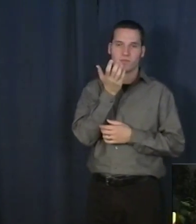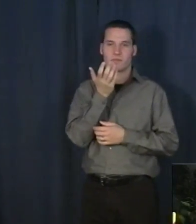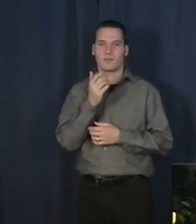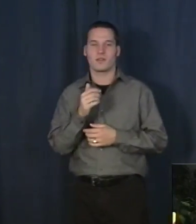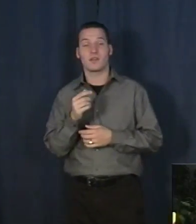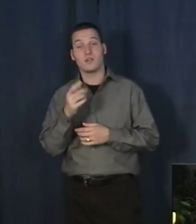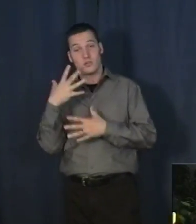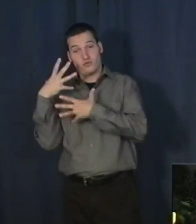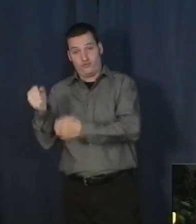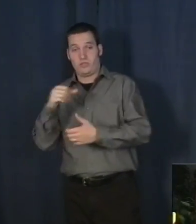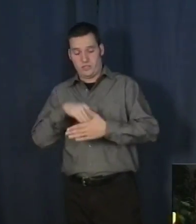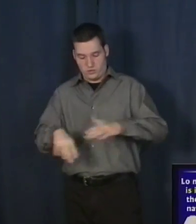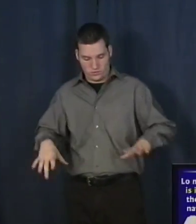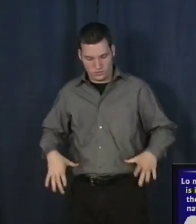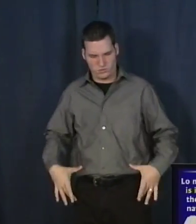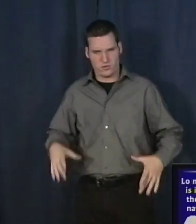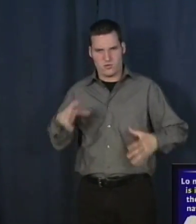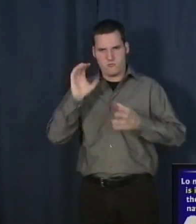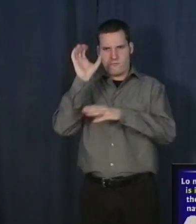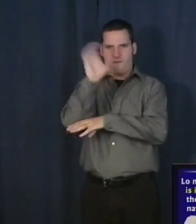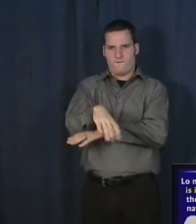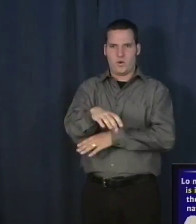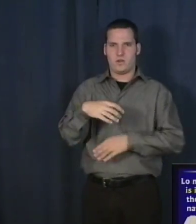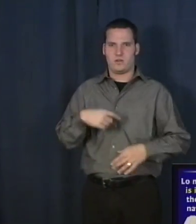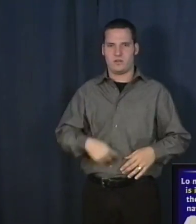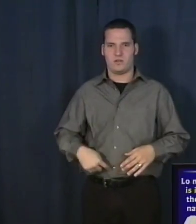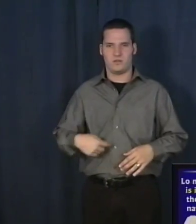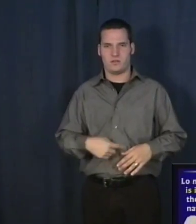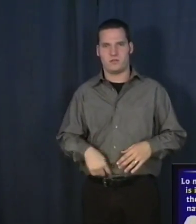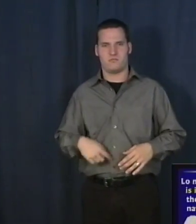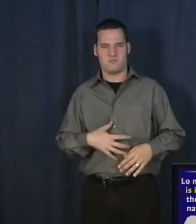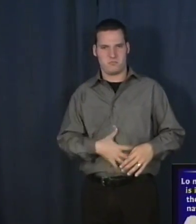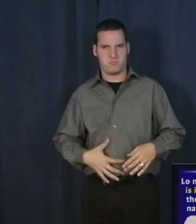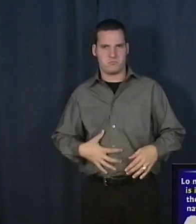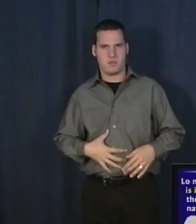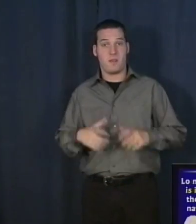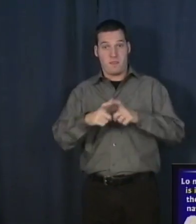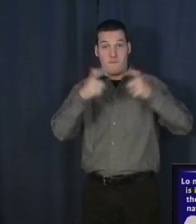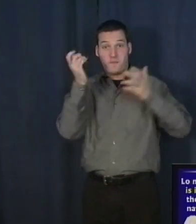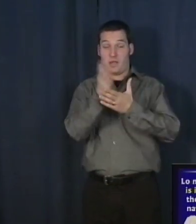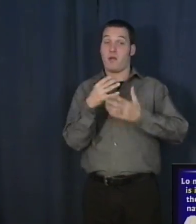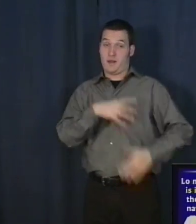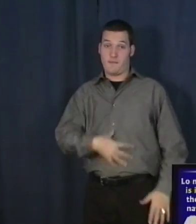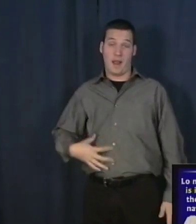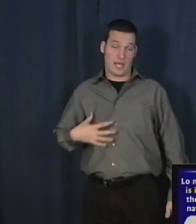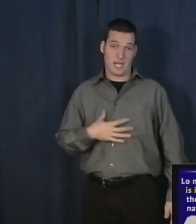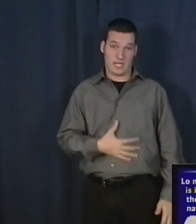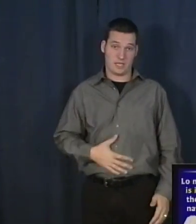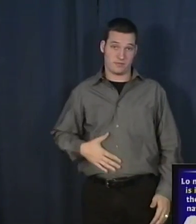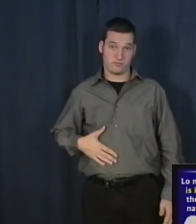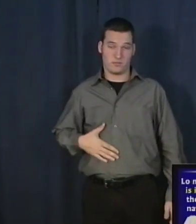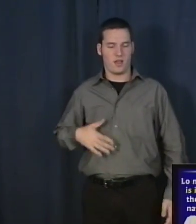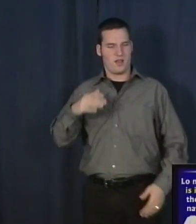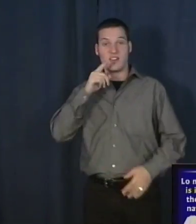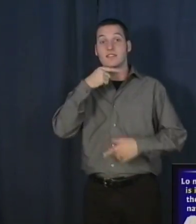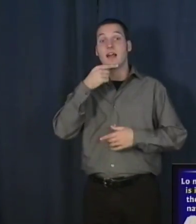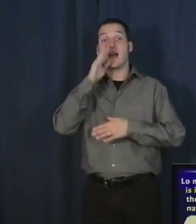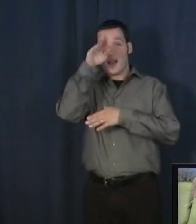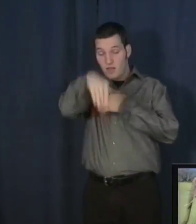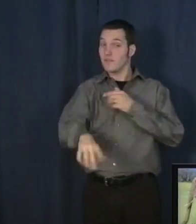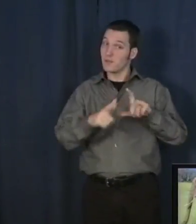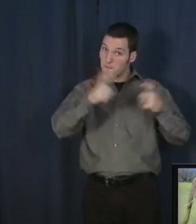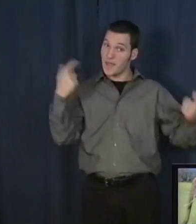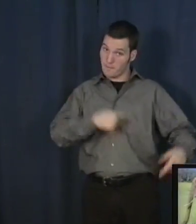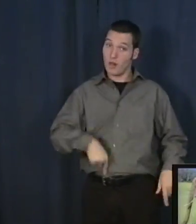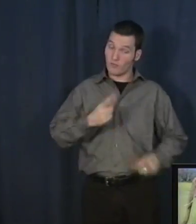the next verse. His strength is in his loins, his force is in the navel of his belly. The biggest part on him is his belly. They say elephants have a